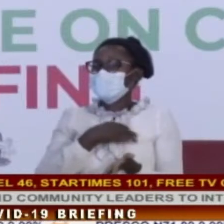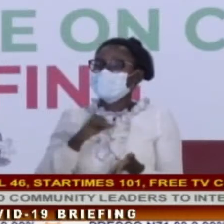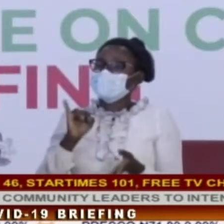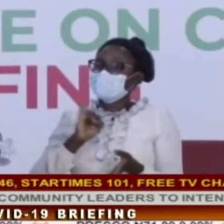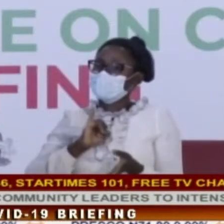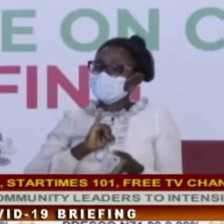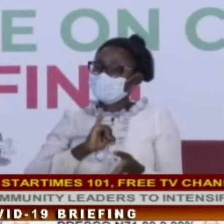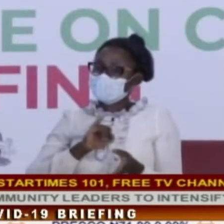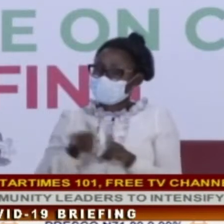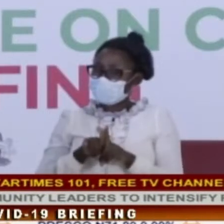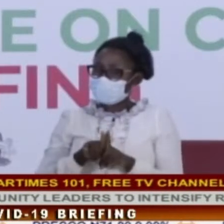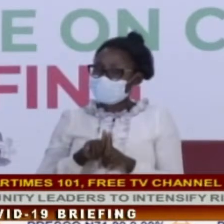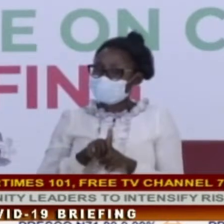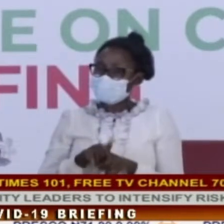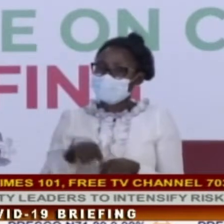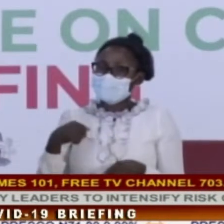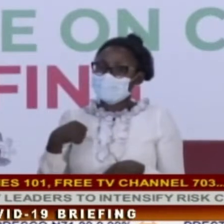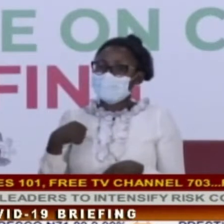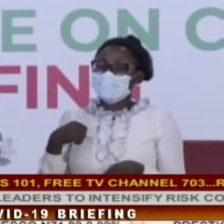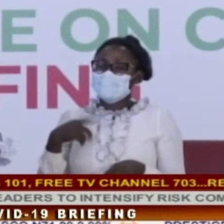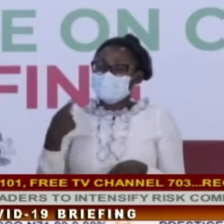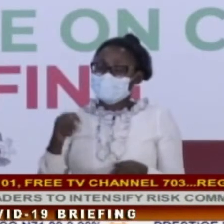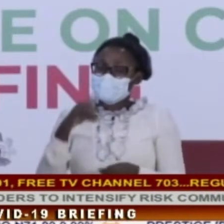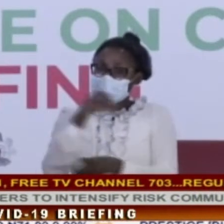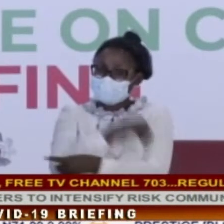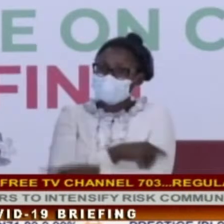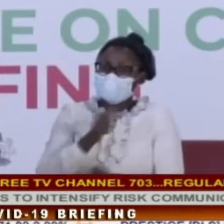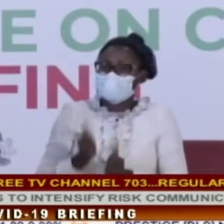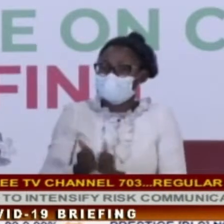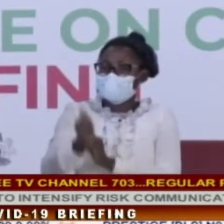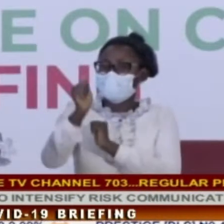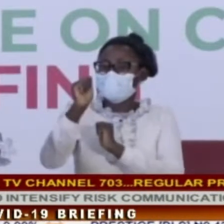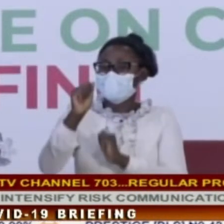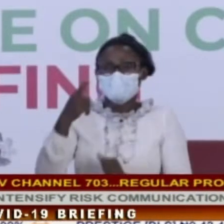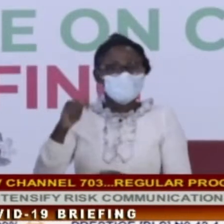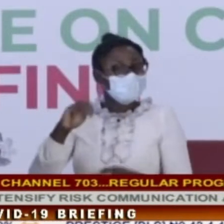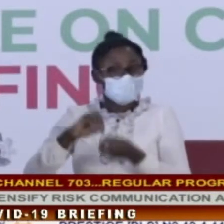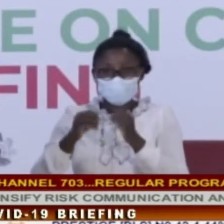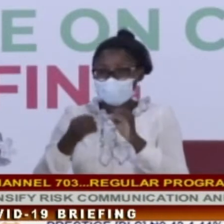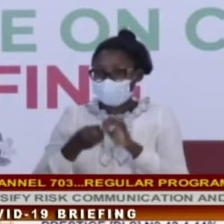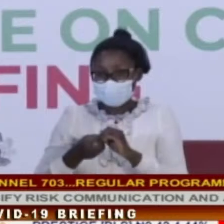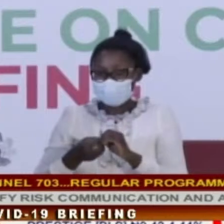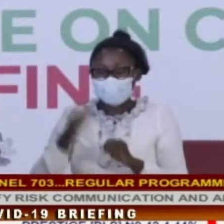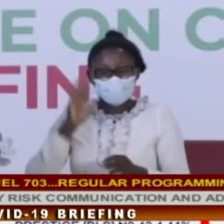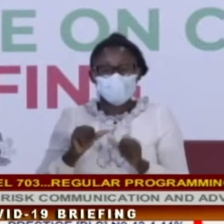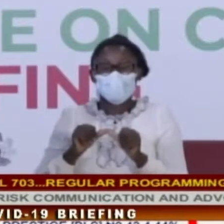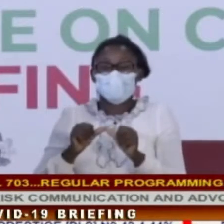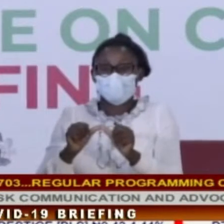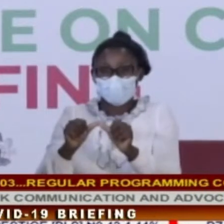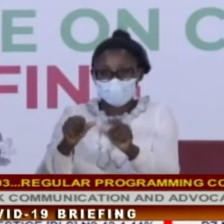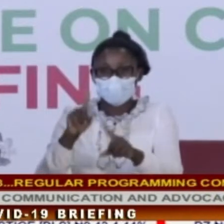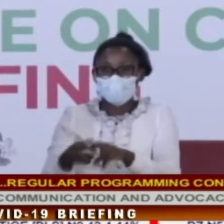we're in place with the support of the governors who are the principal officers in their various states to ensure